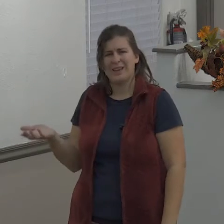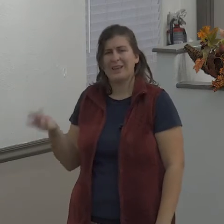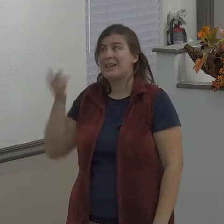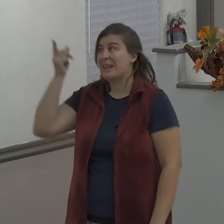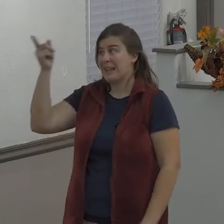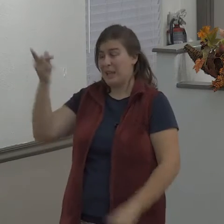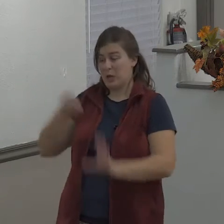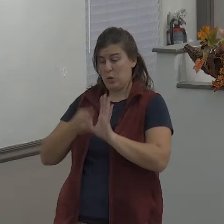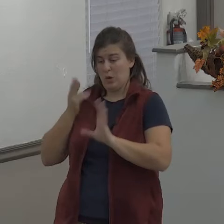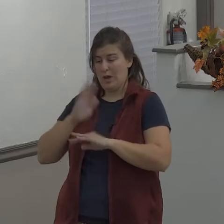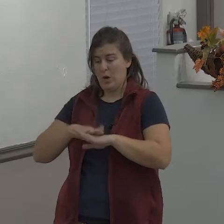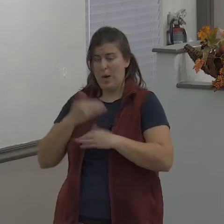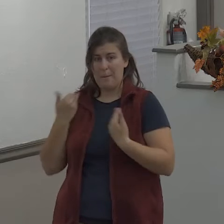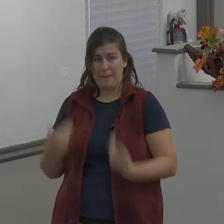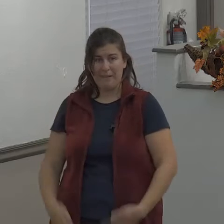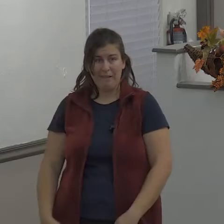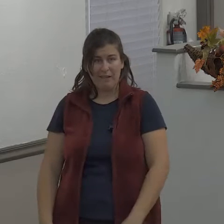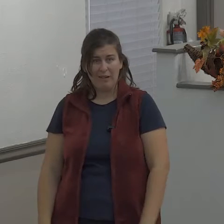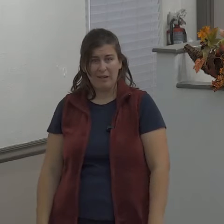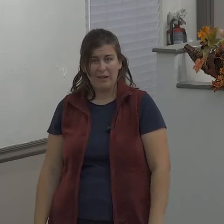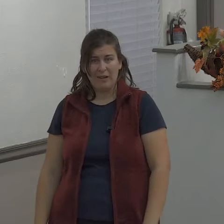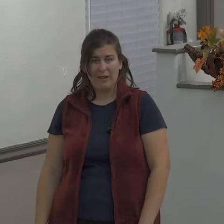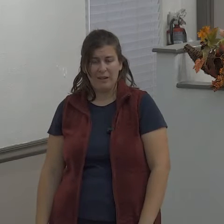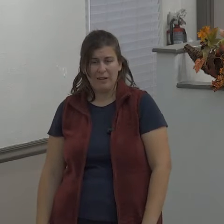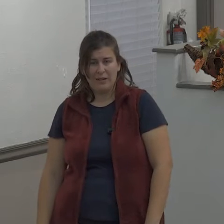Why? Did He quit on me?